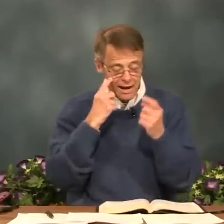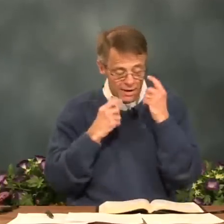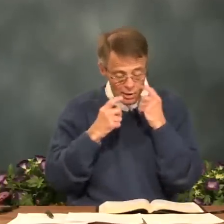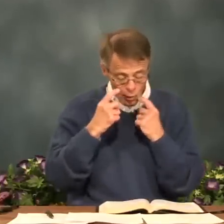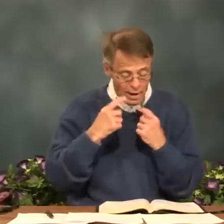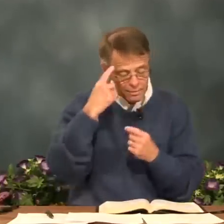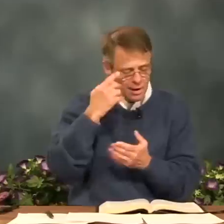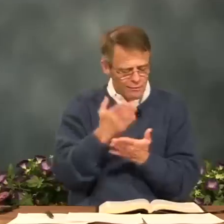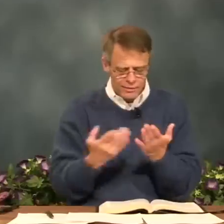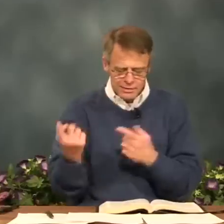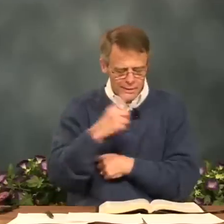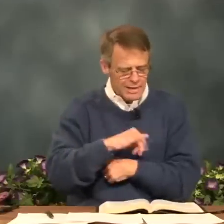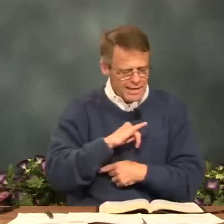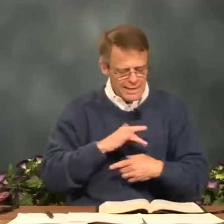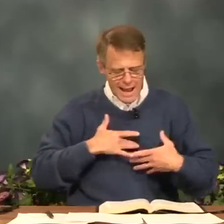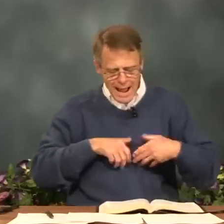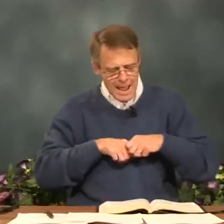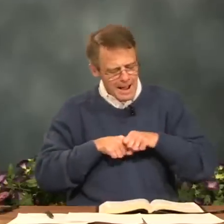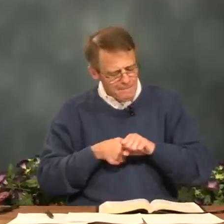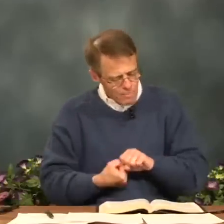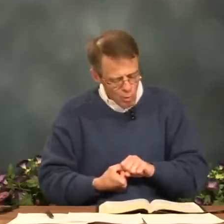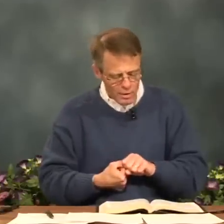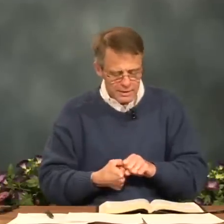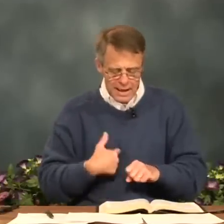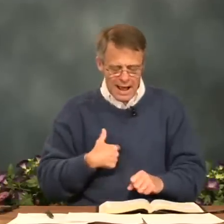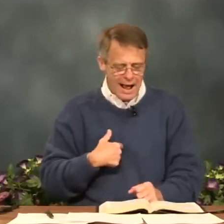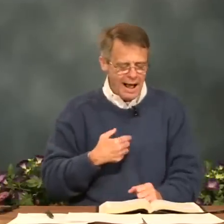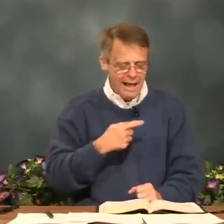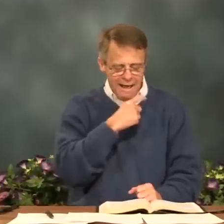down and wept. For some days I mourned. I